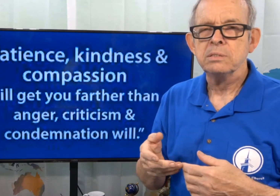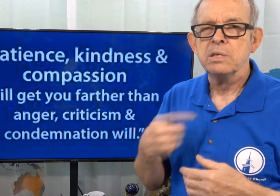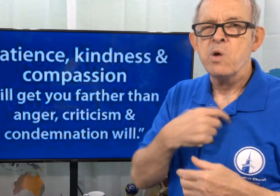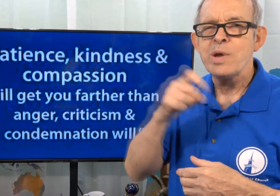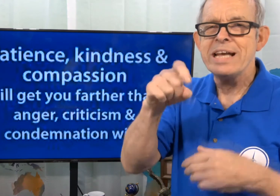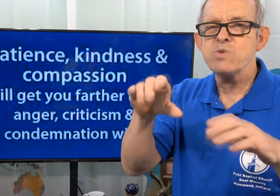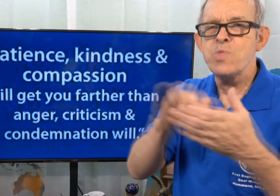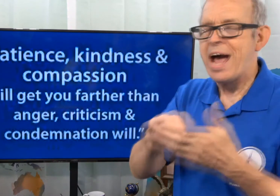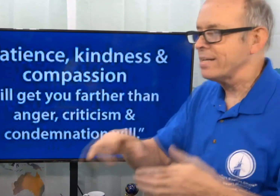We need to do that.